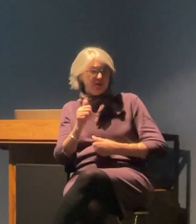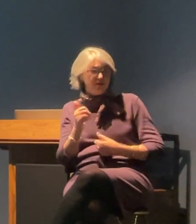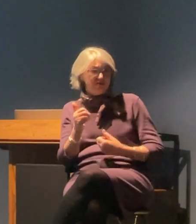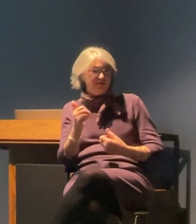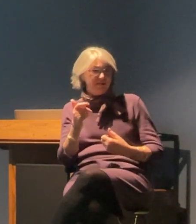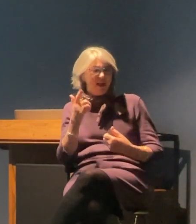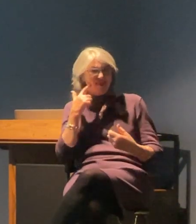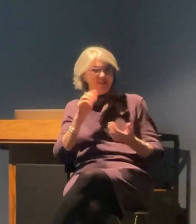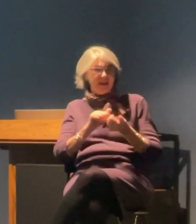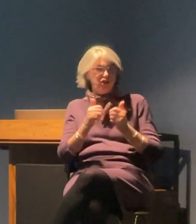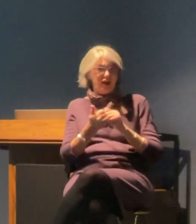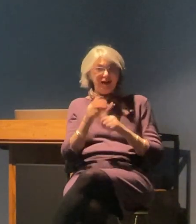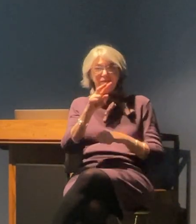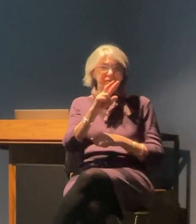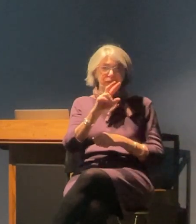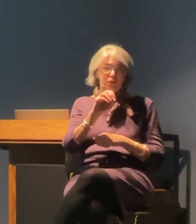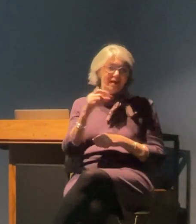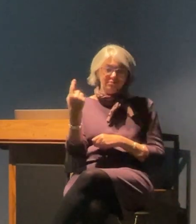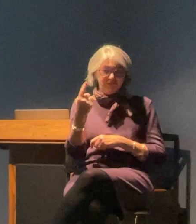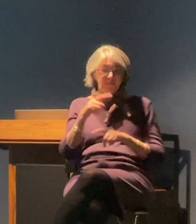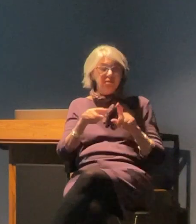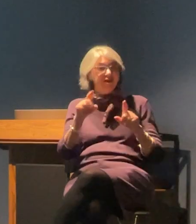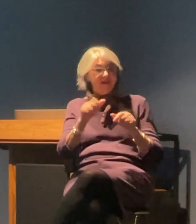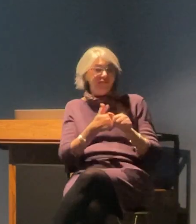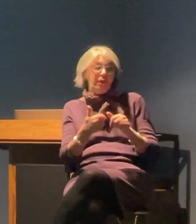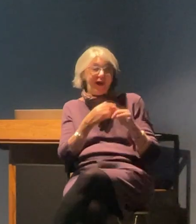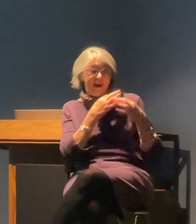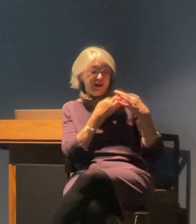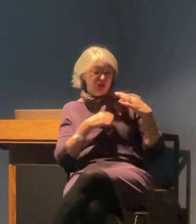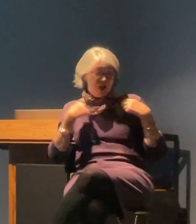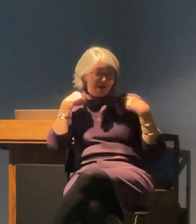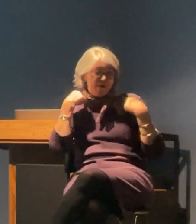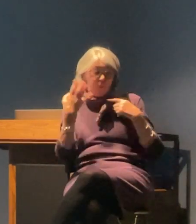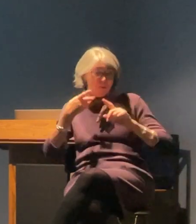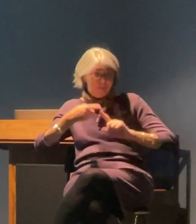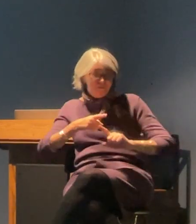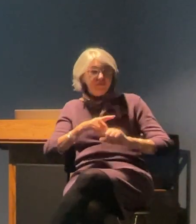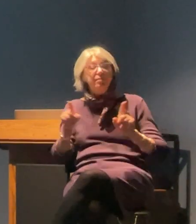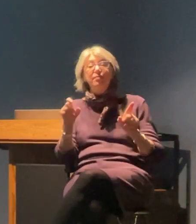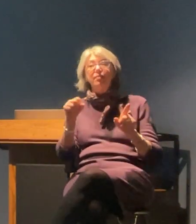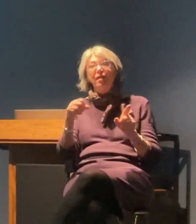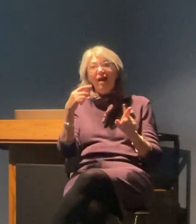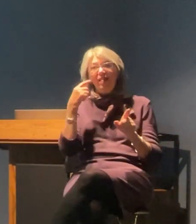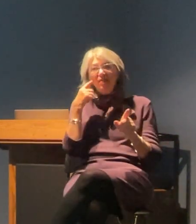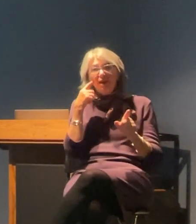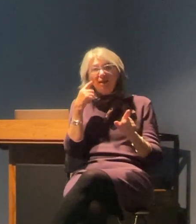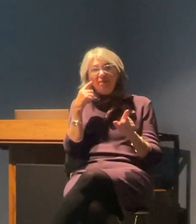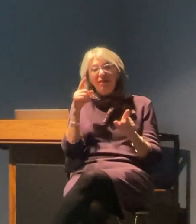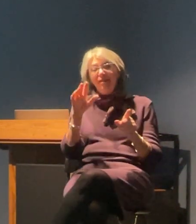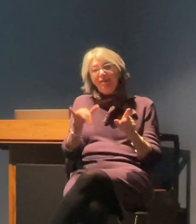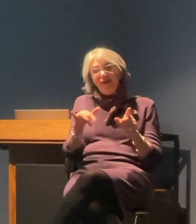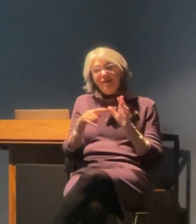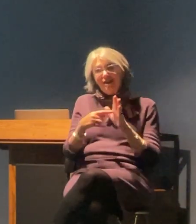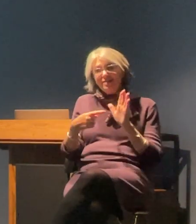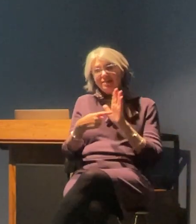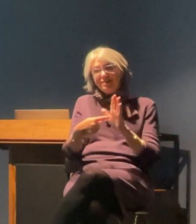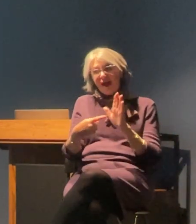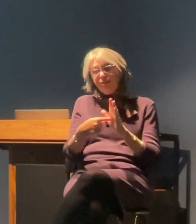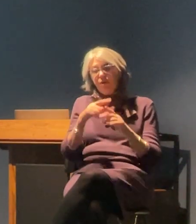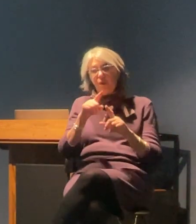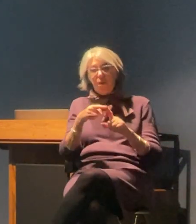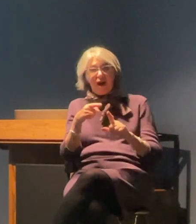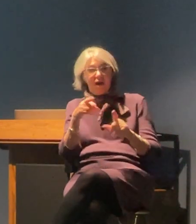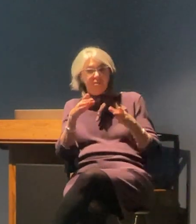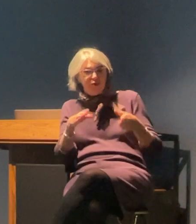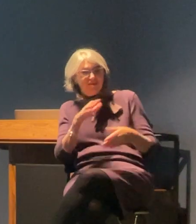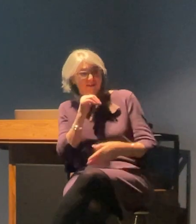after 2000s, but I think everybody had a chain at one point. But yeah, so I think about that as an example of when one does